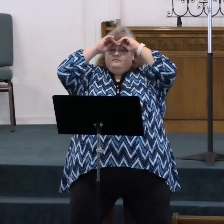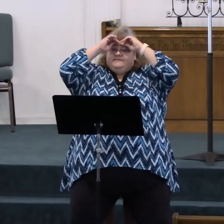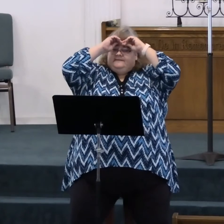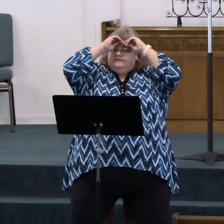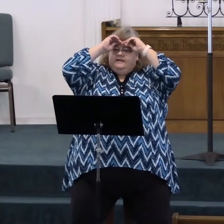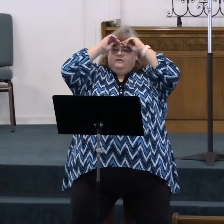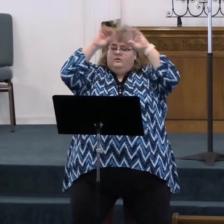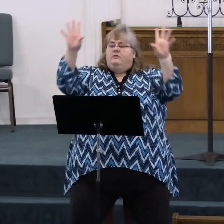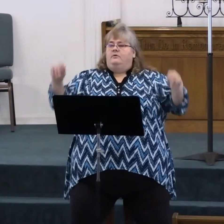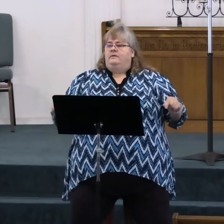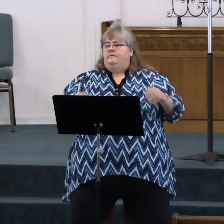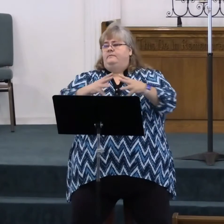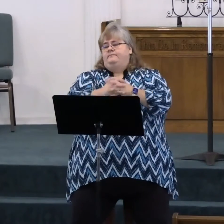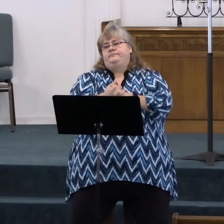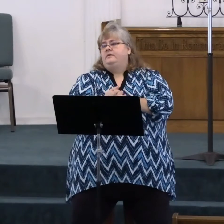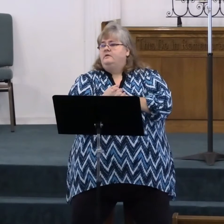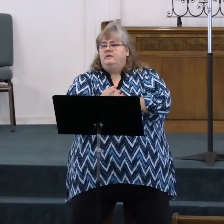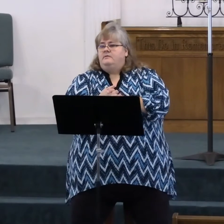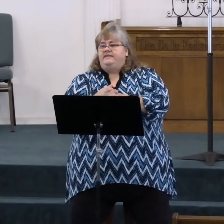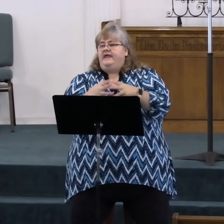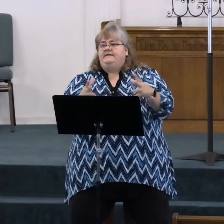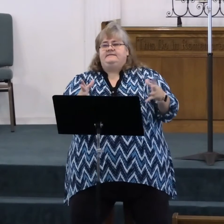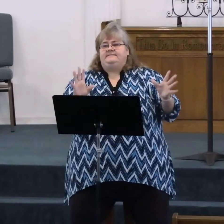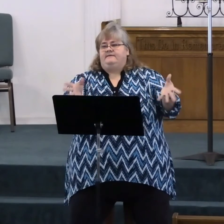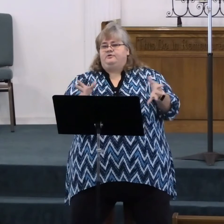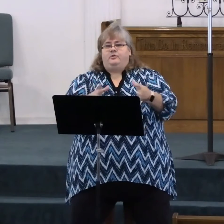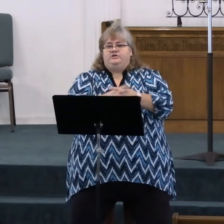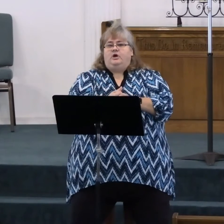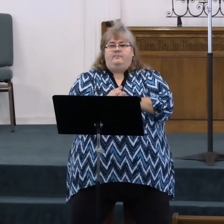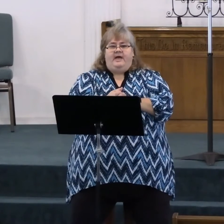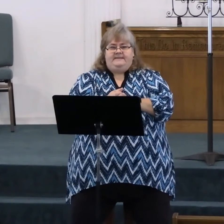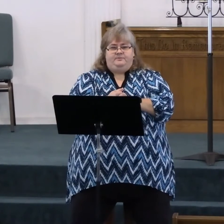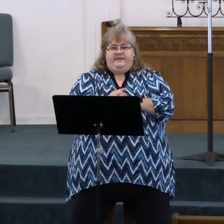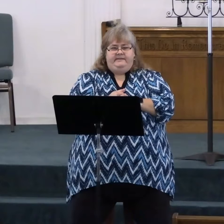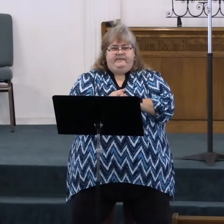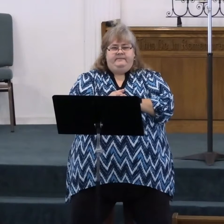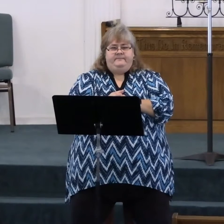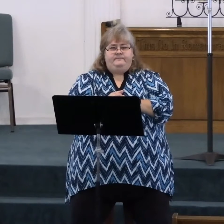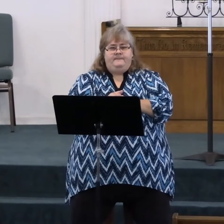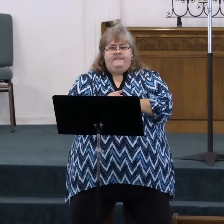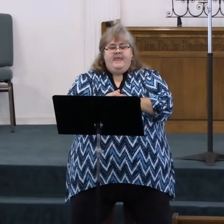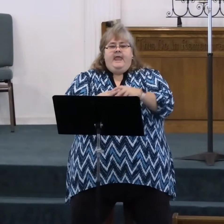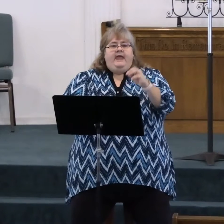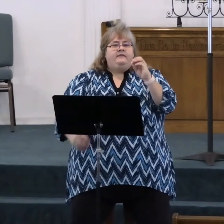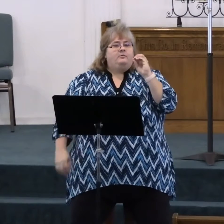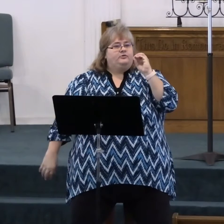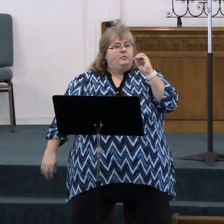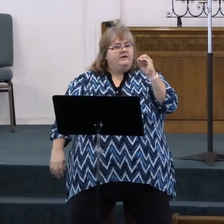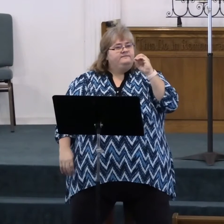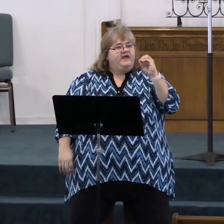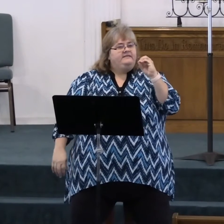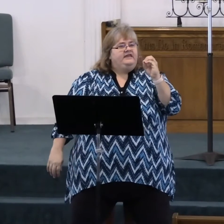was sitting there, oh, Danny did such a great job last week. And there was one thing that